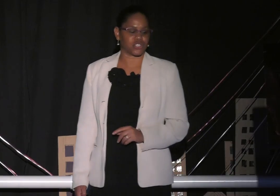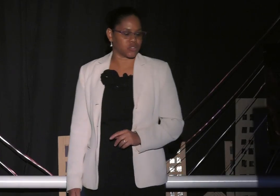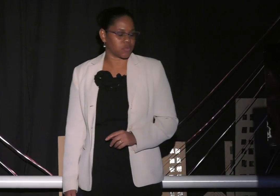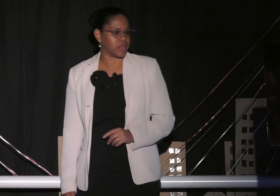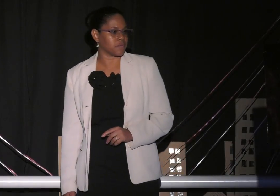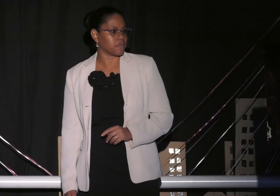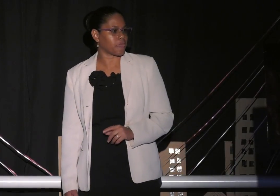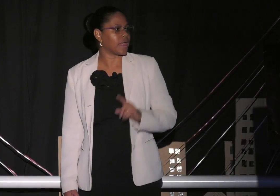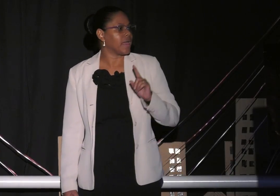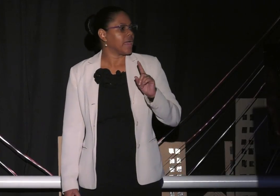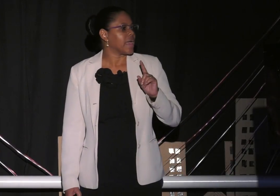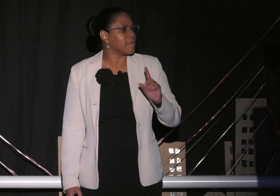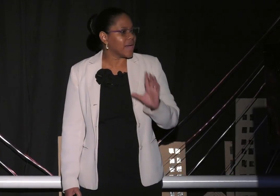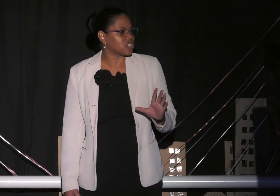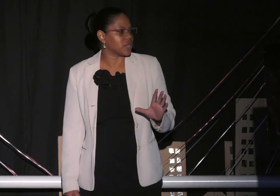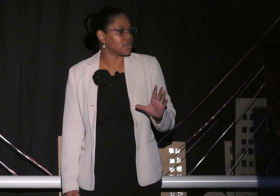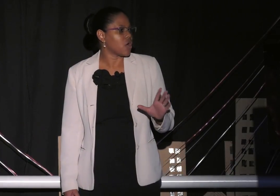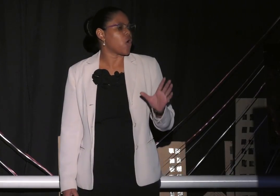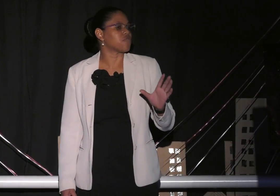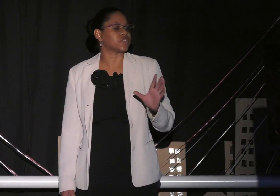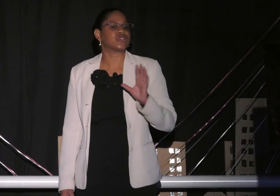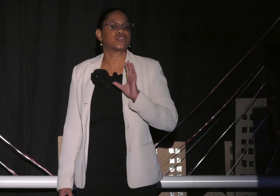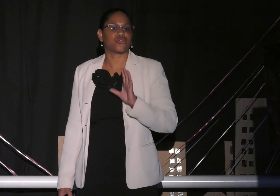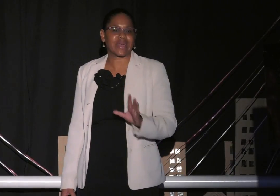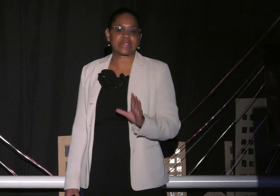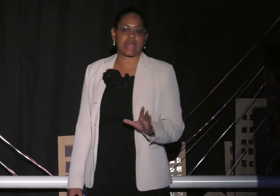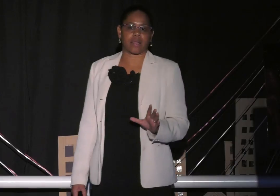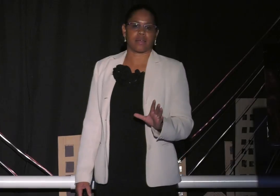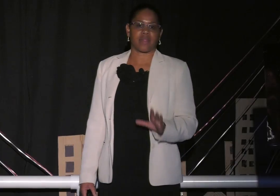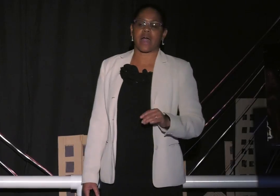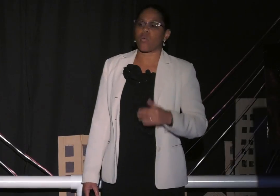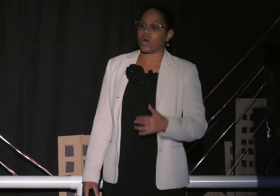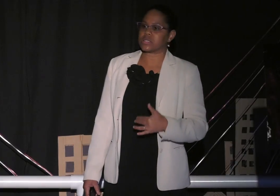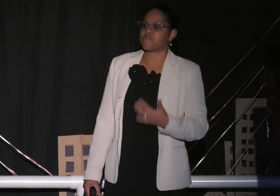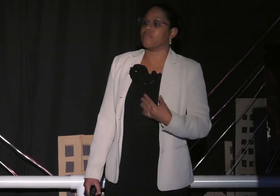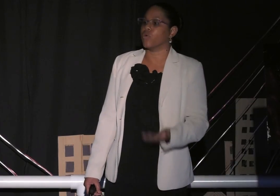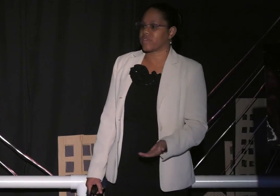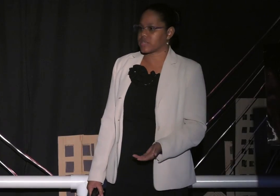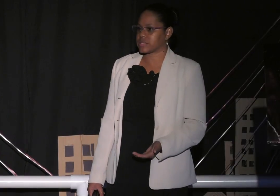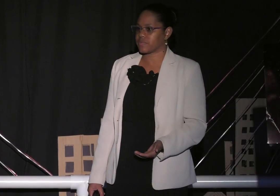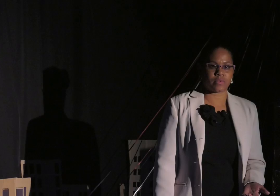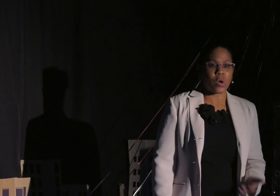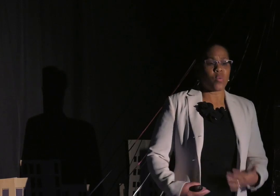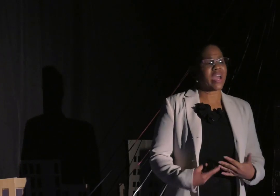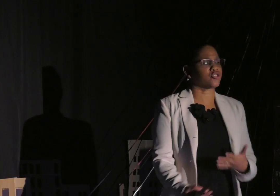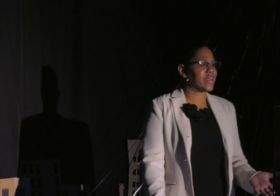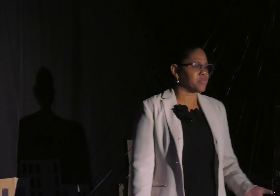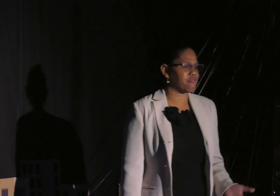patient with me. Imagine how frustrating that was for both of us. We are trying to be